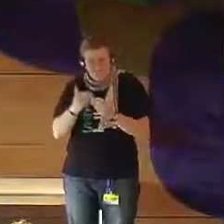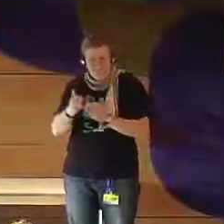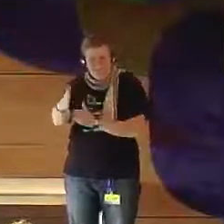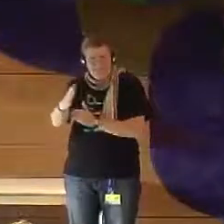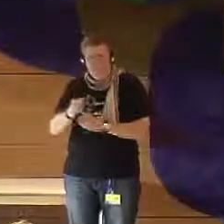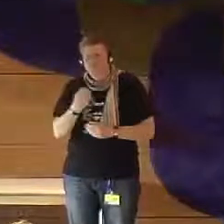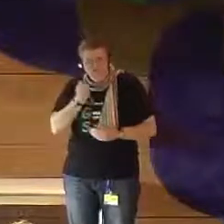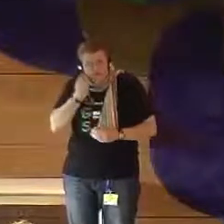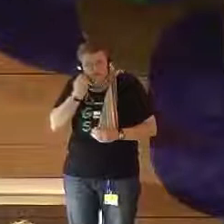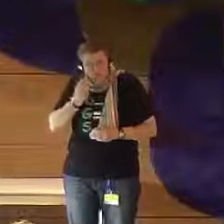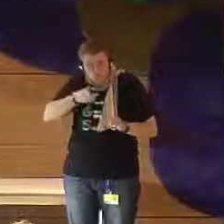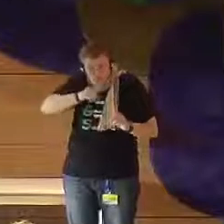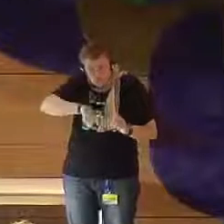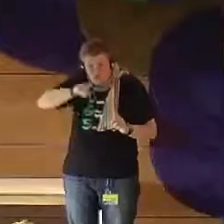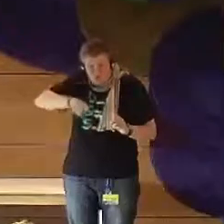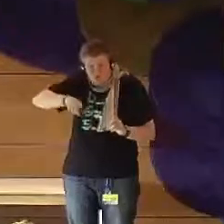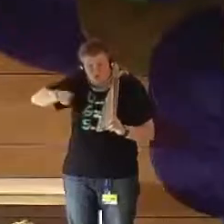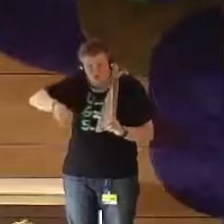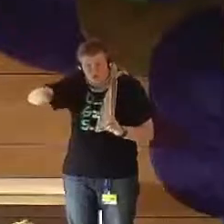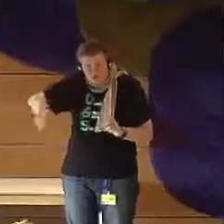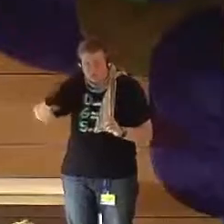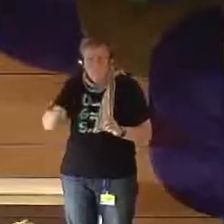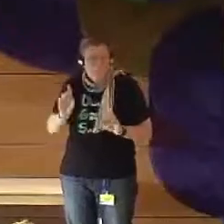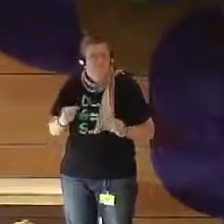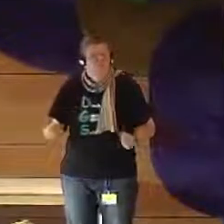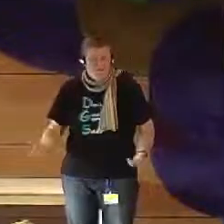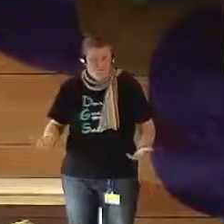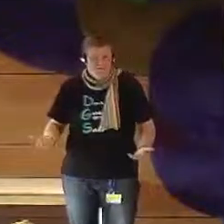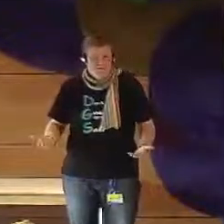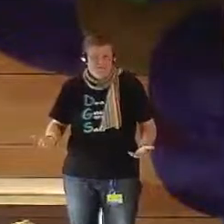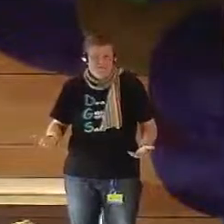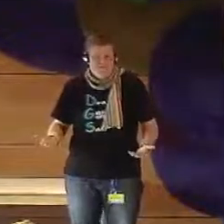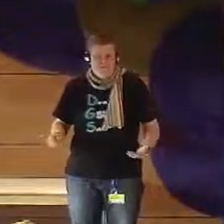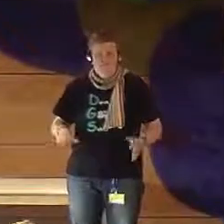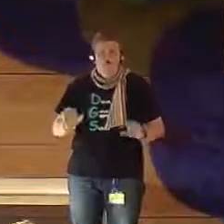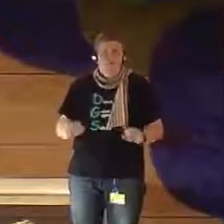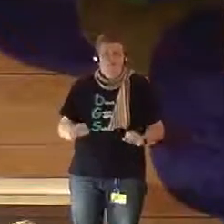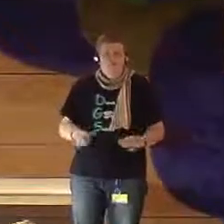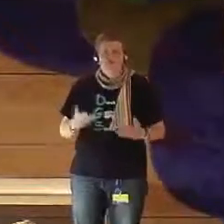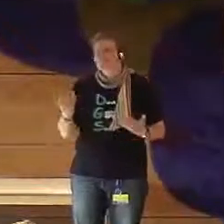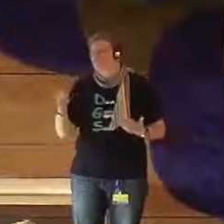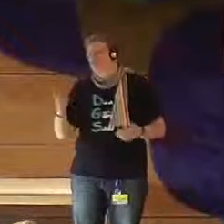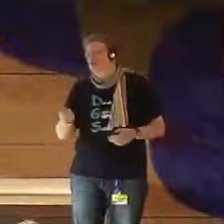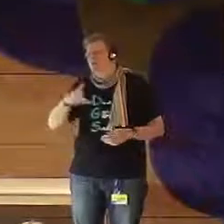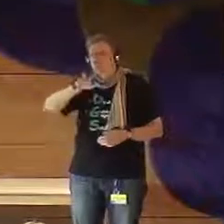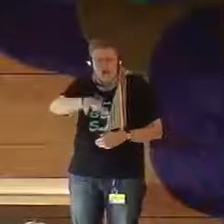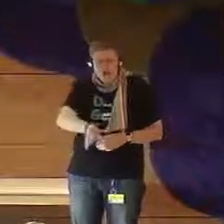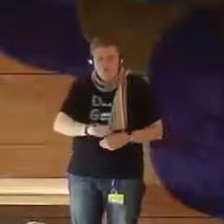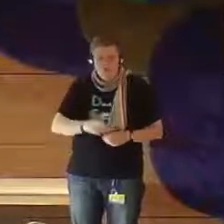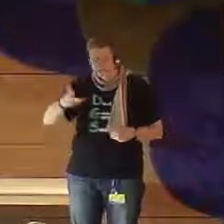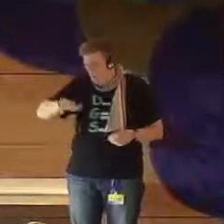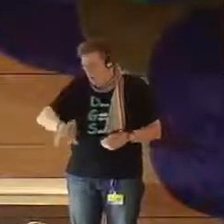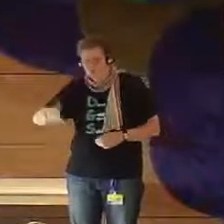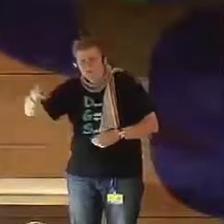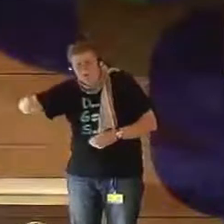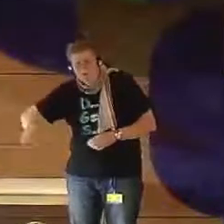probably, well, it used to be that you needed to have a period every 3 months. Some people now say every 6 months, and some people are saying you